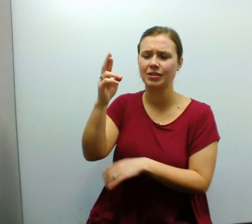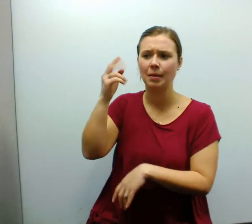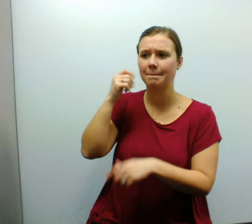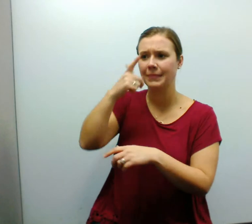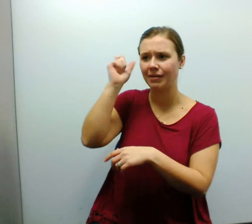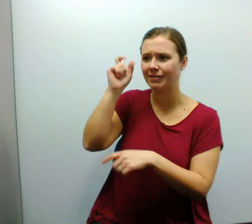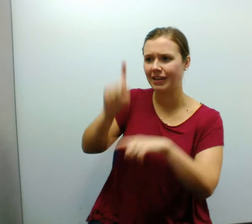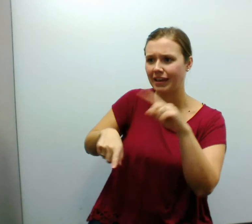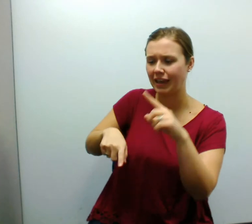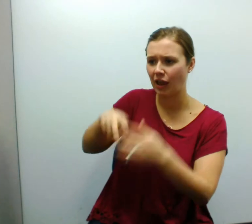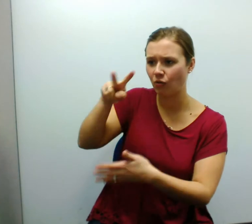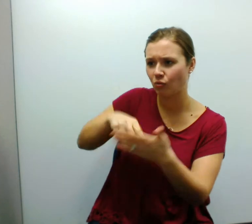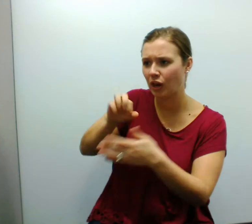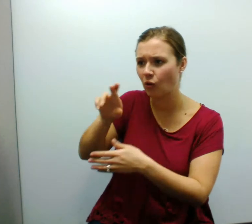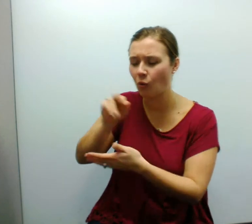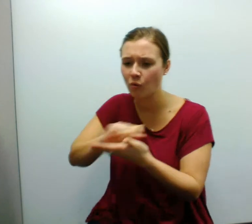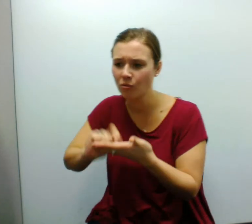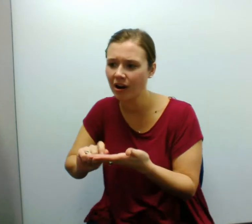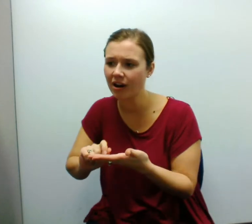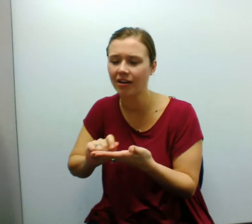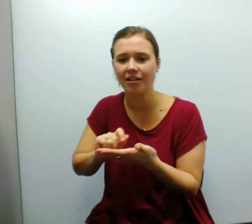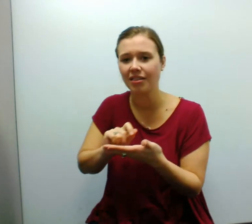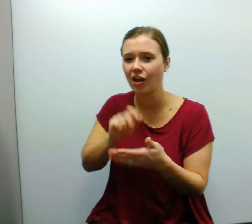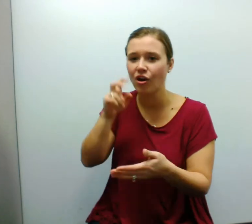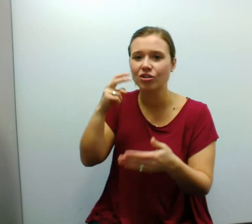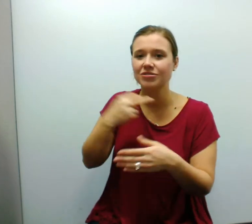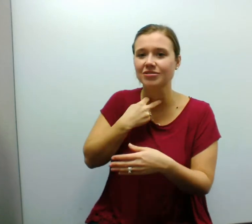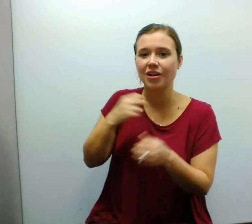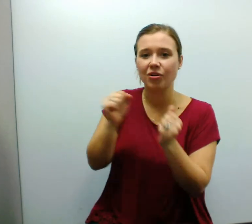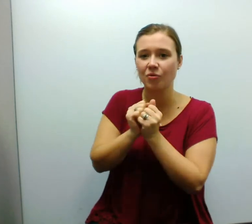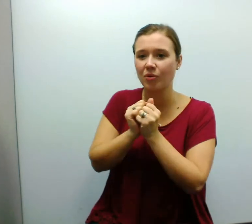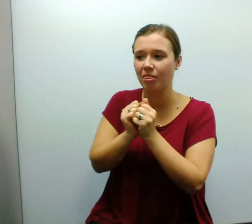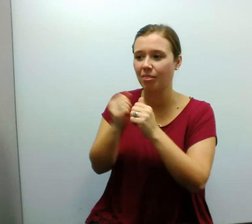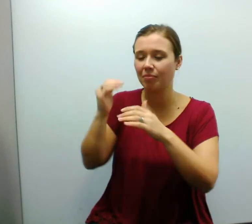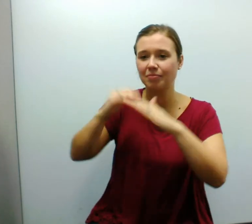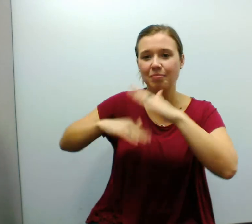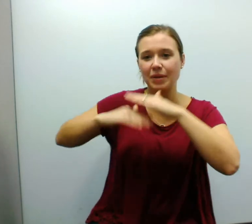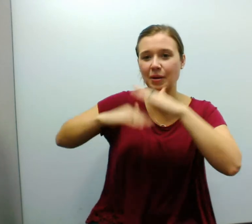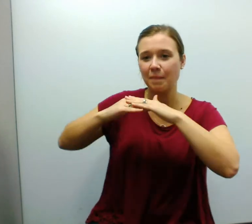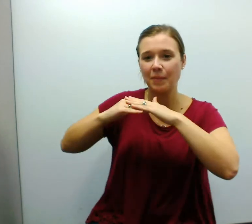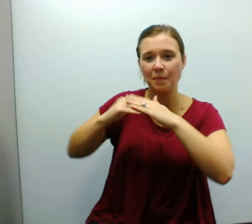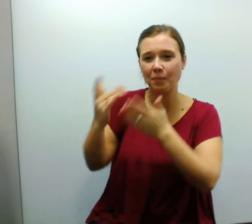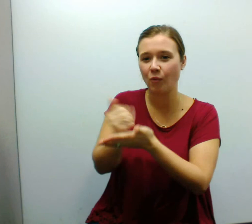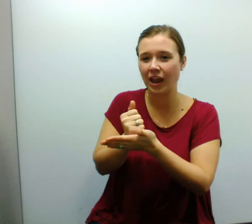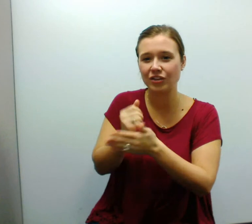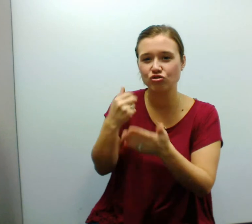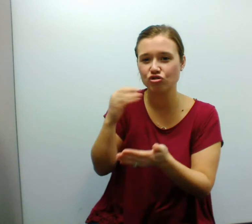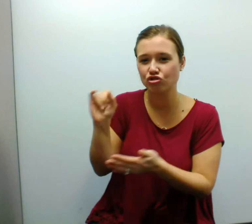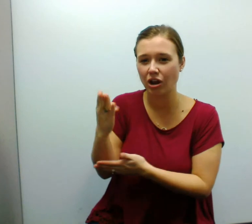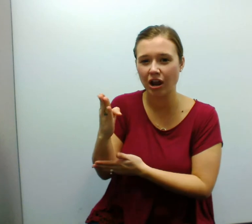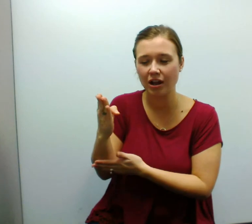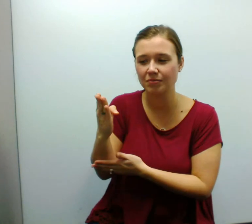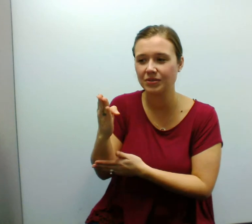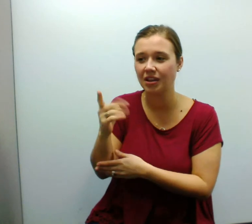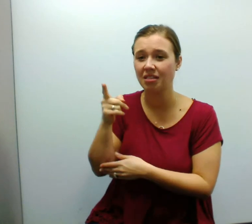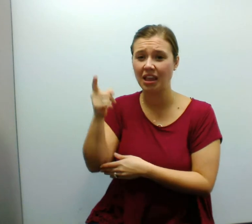to minimum wage jobs with no hope for advancement. They perceive the world as being